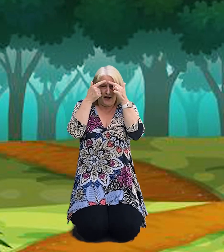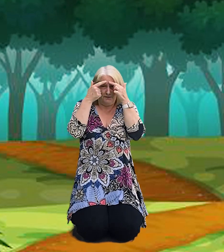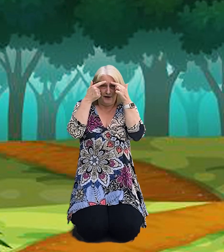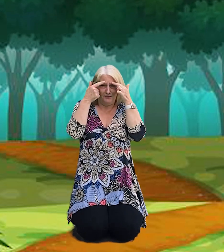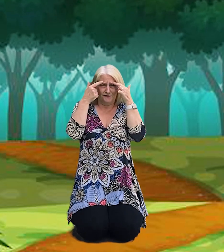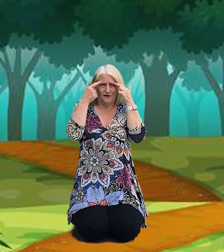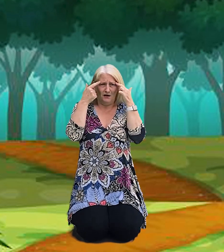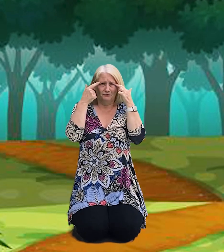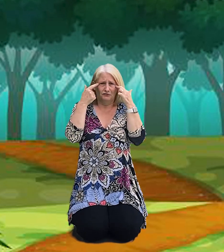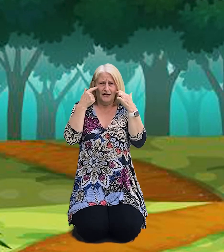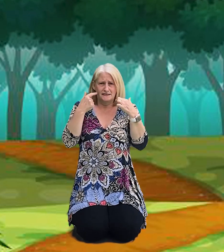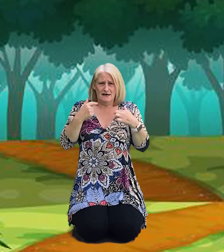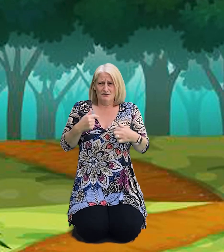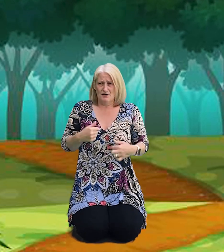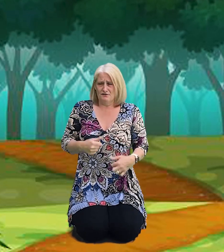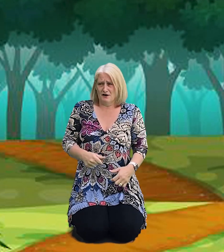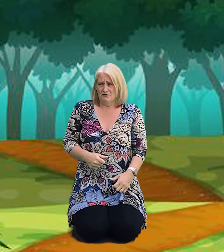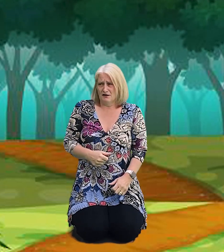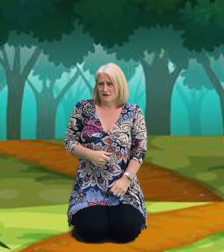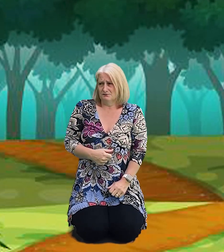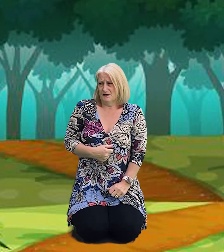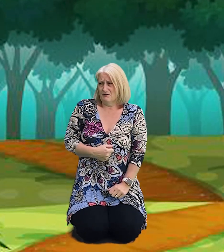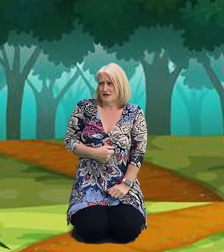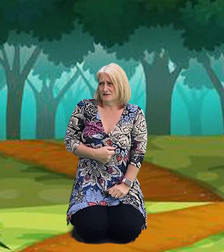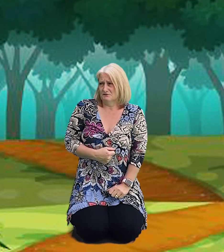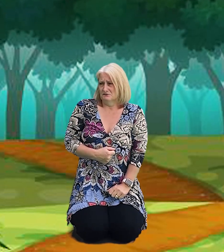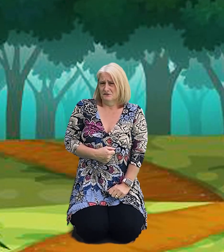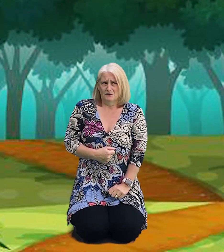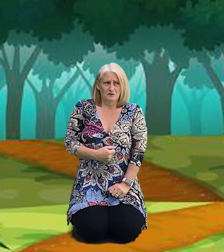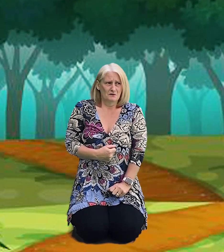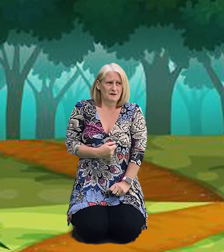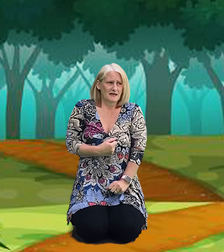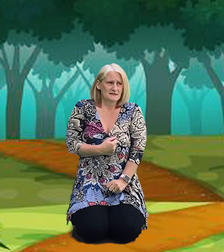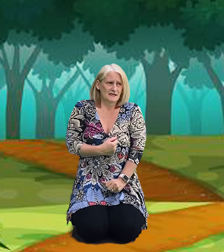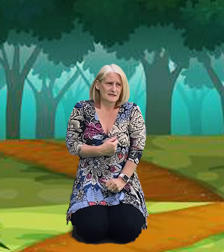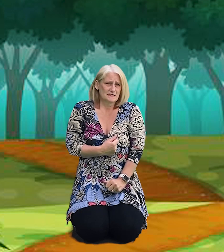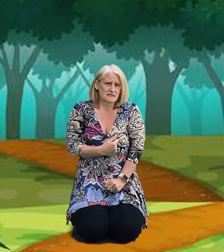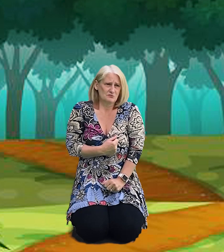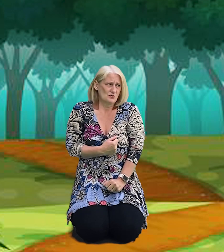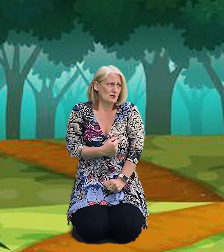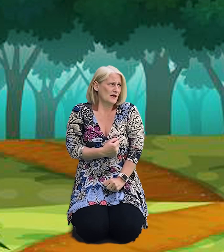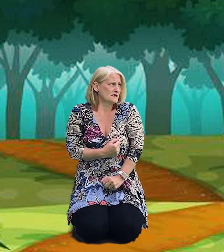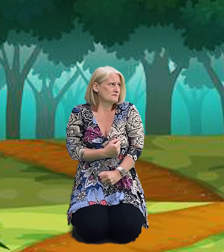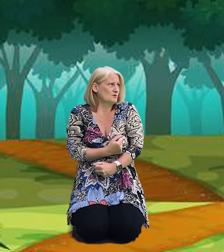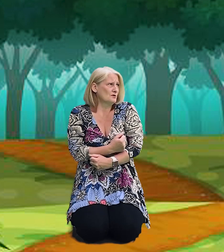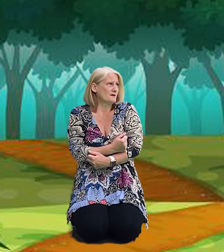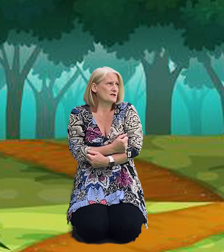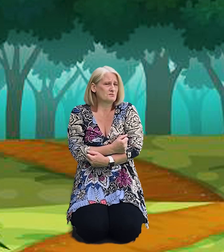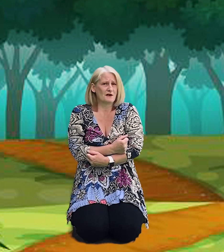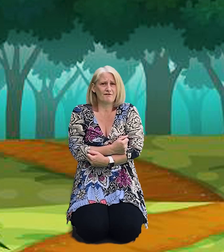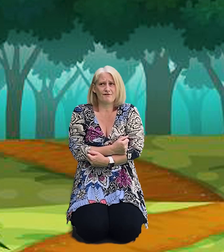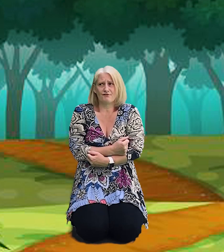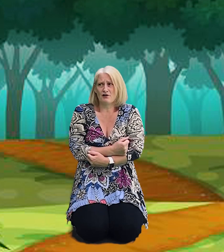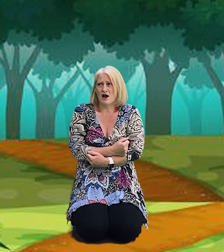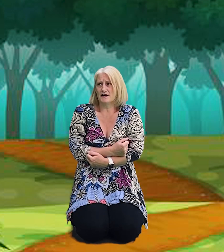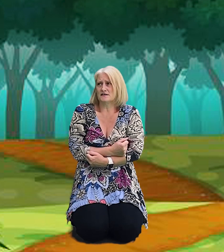eyebrows have come right down over our eyes. Oh, and we're getting smaller and smaller because we're frightened.